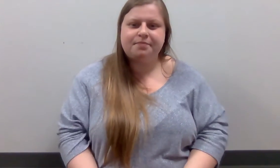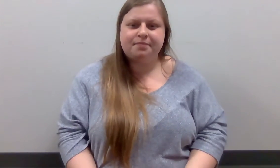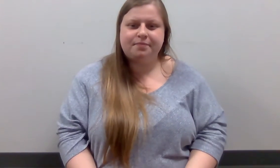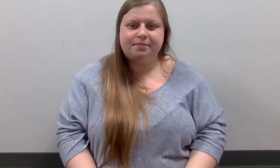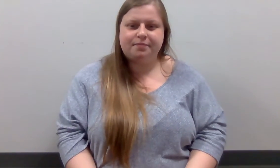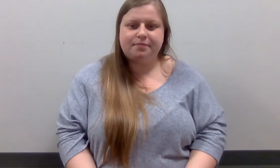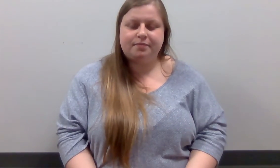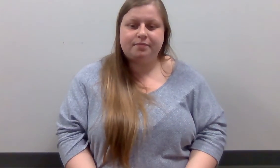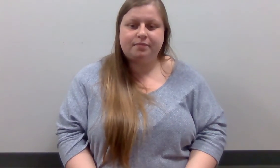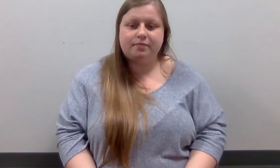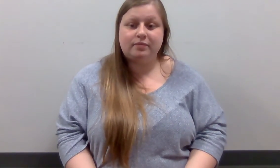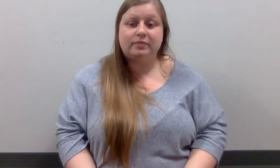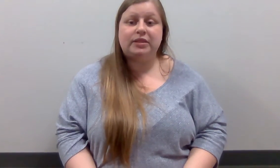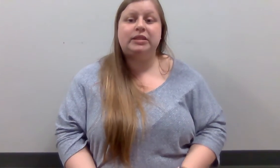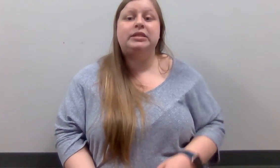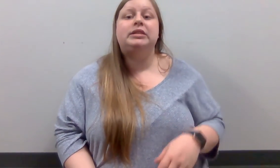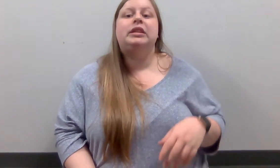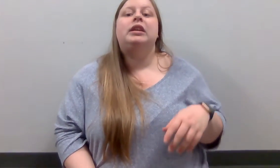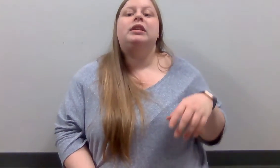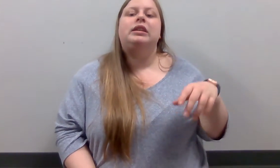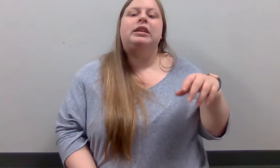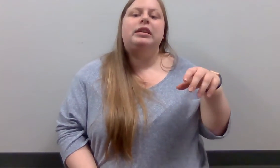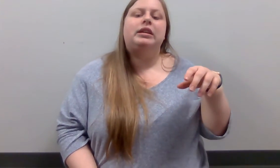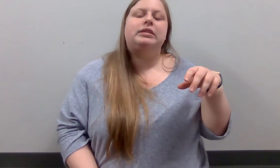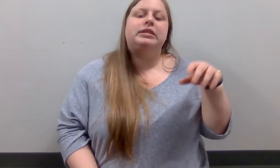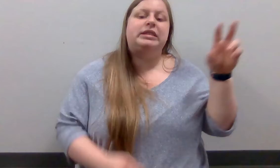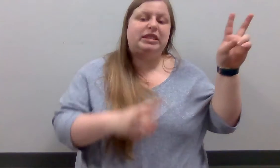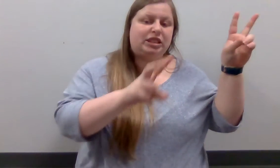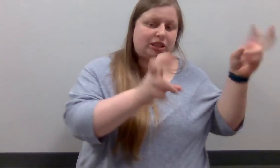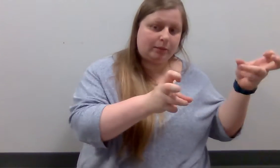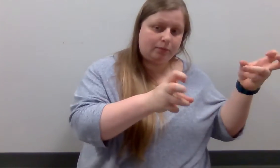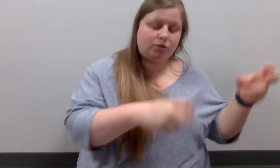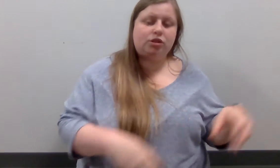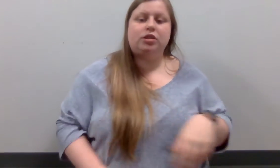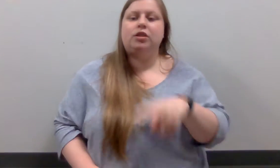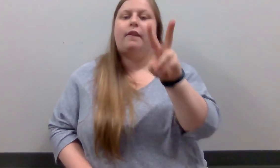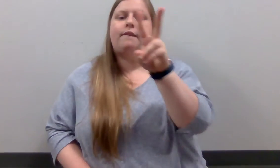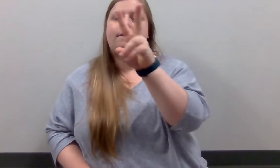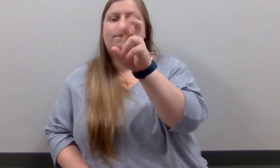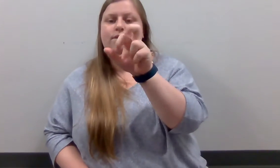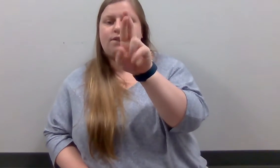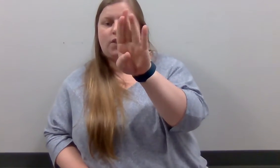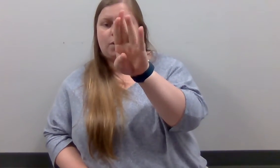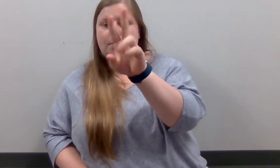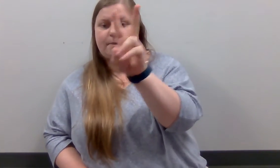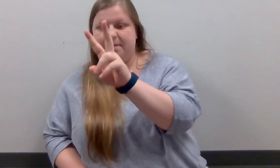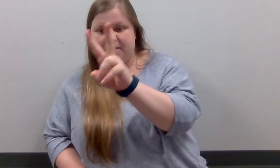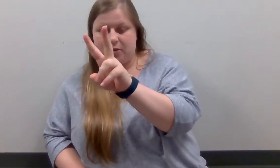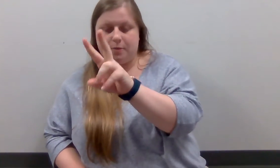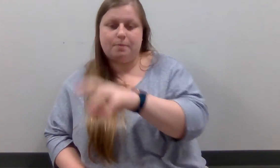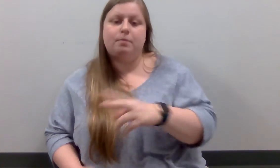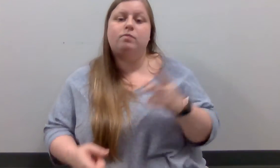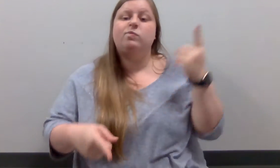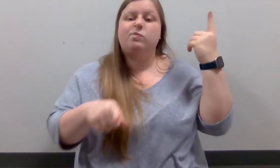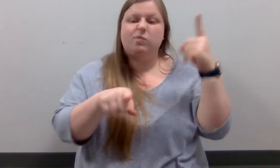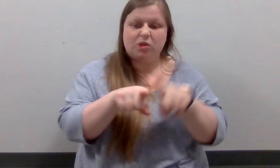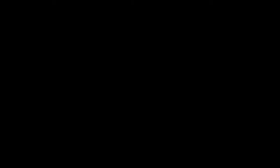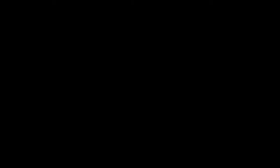When the something else or someone else is singular and there's only one, the